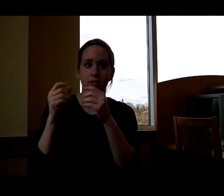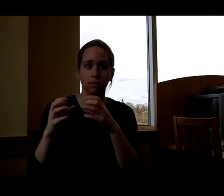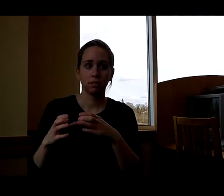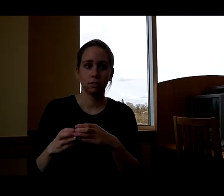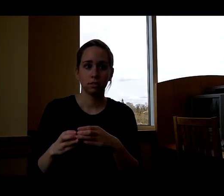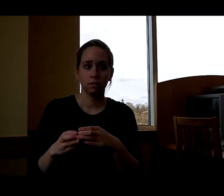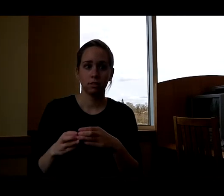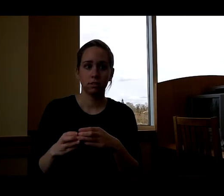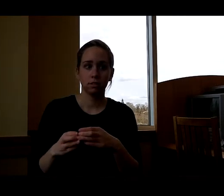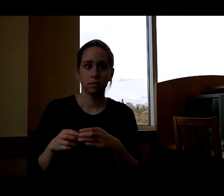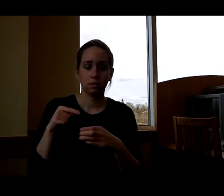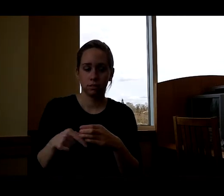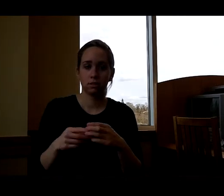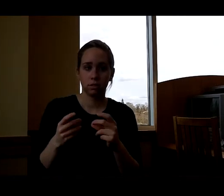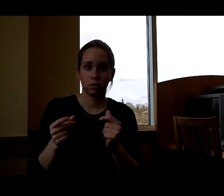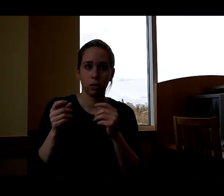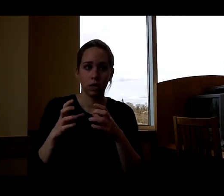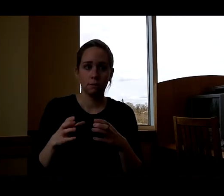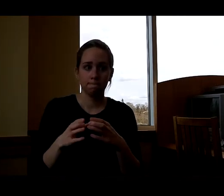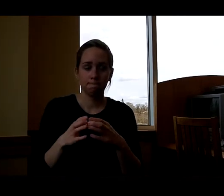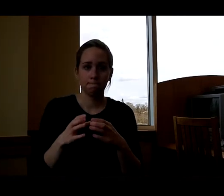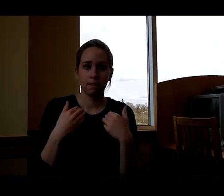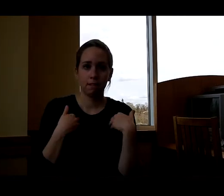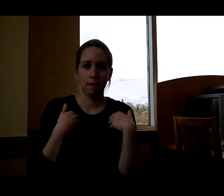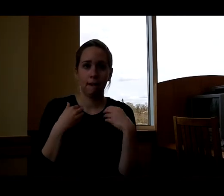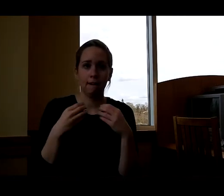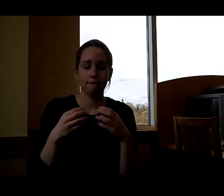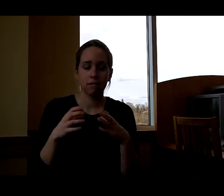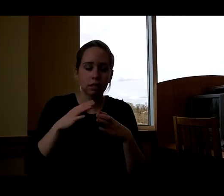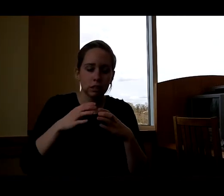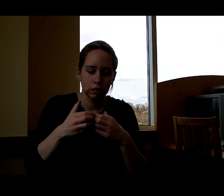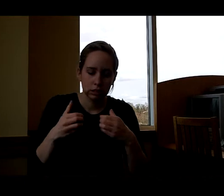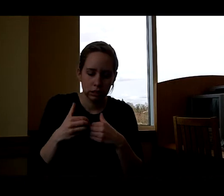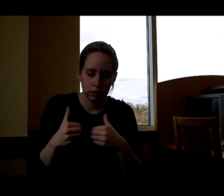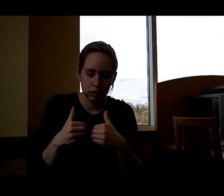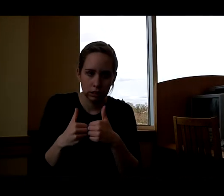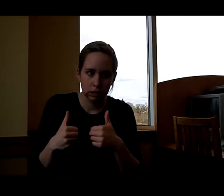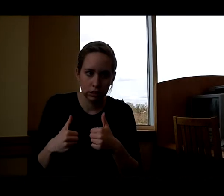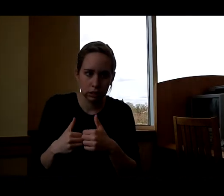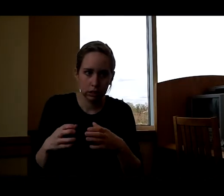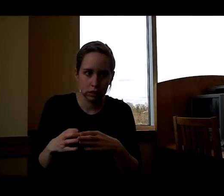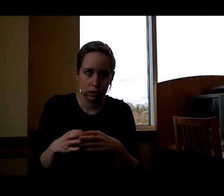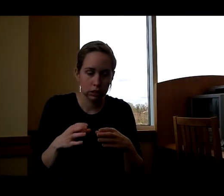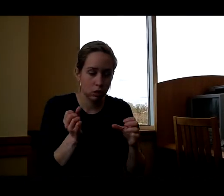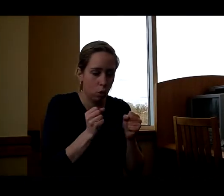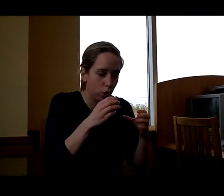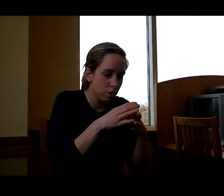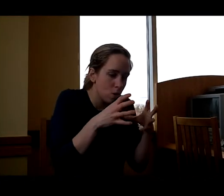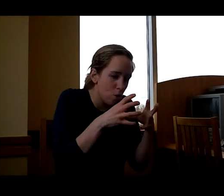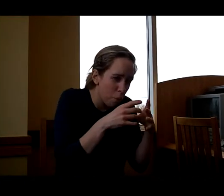ones moving quickly have more space between the molecules. The cold ones are usually kind of bunched up.